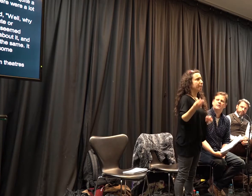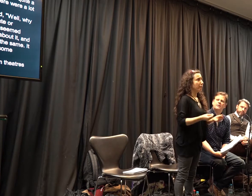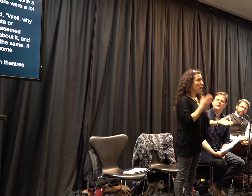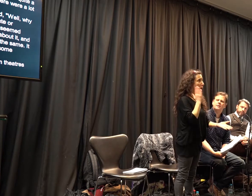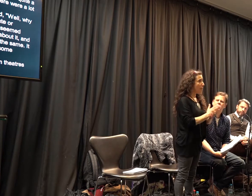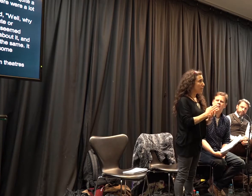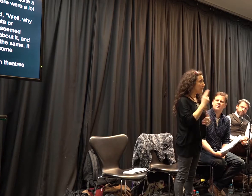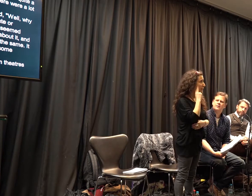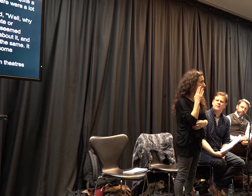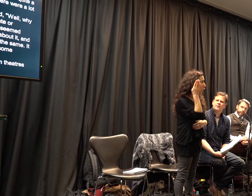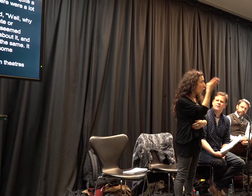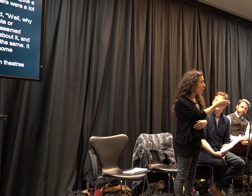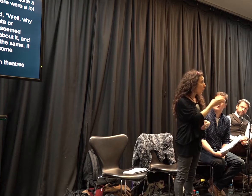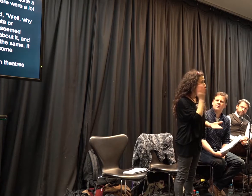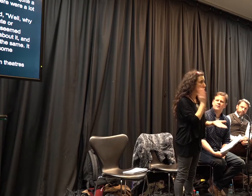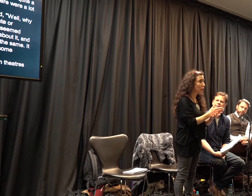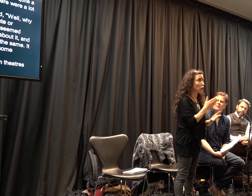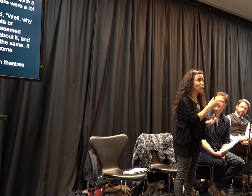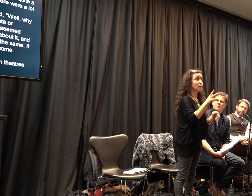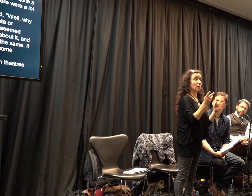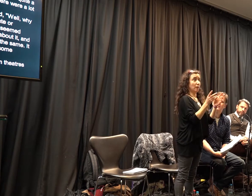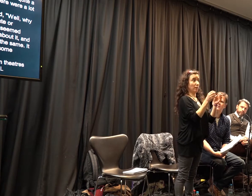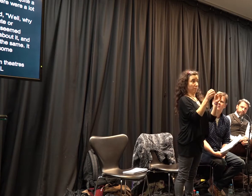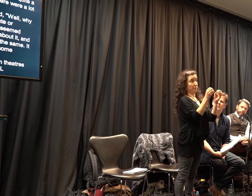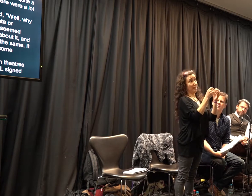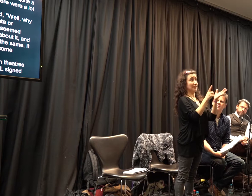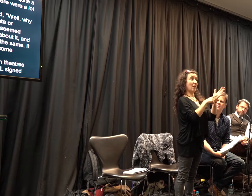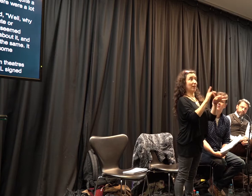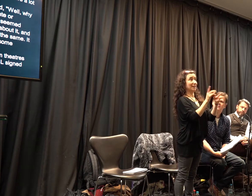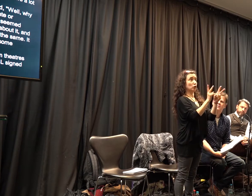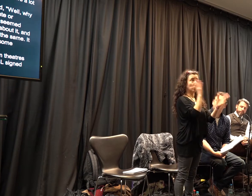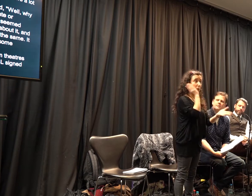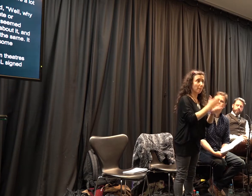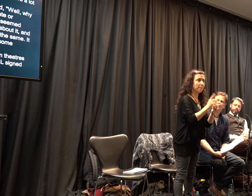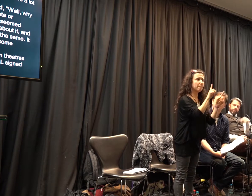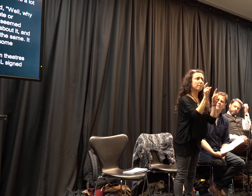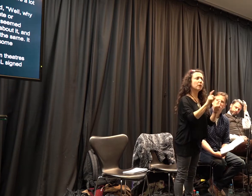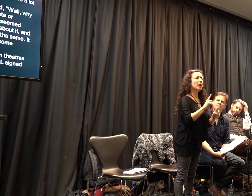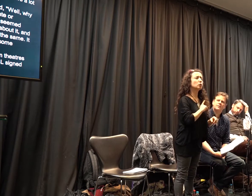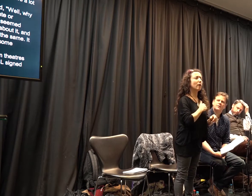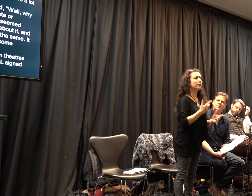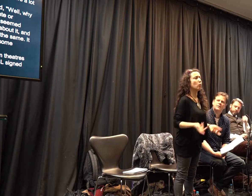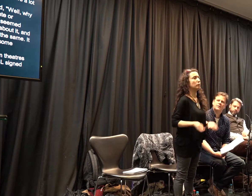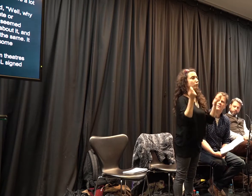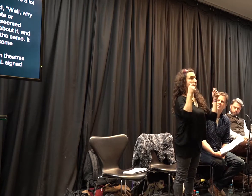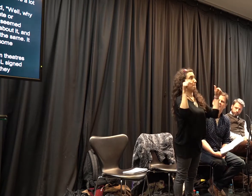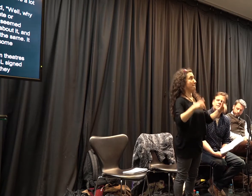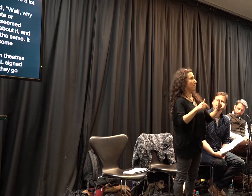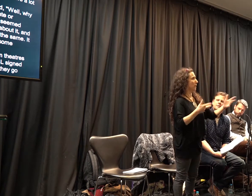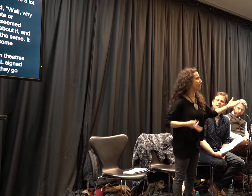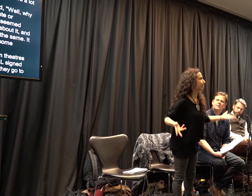or share their BSL sign performances. But do deaf patrons go? Do they go to sign language